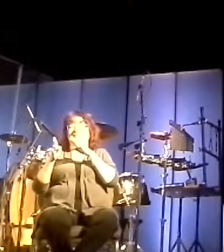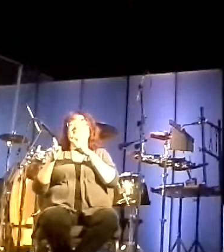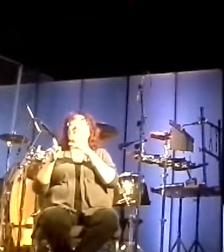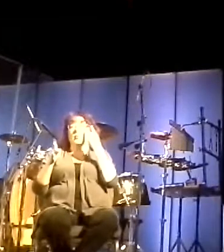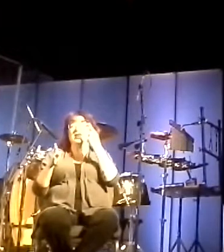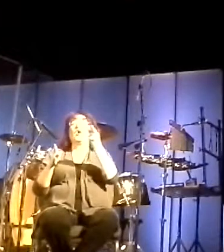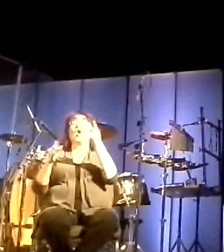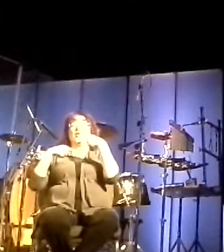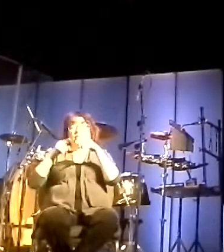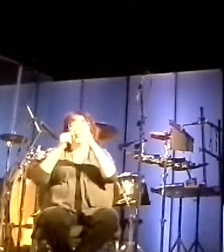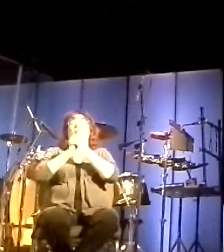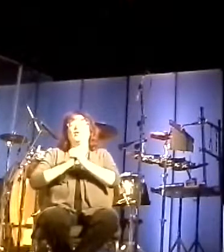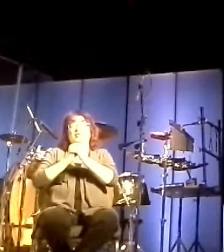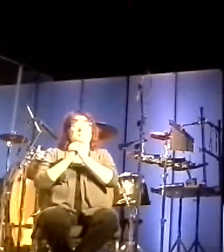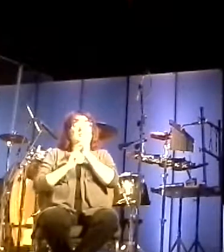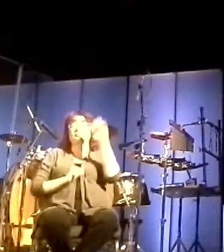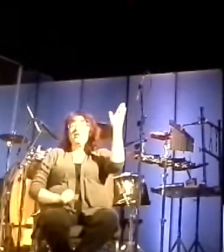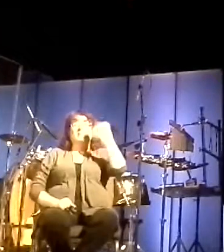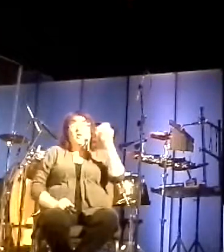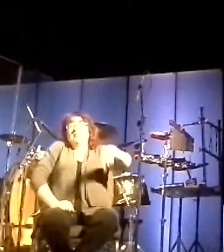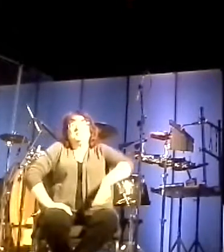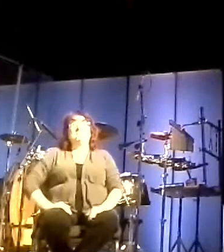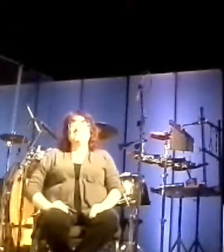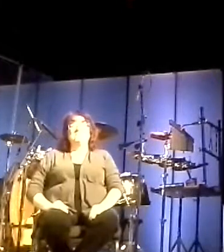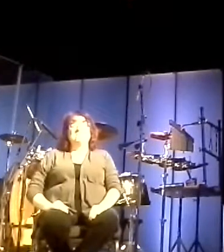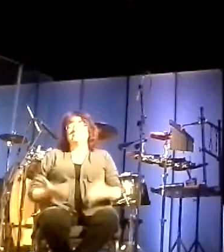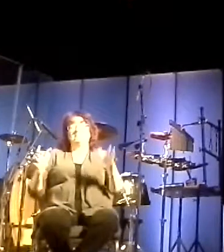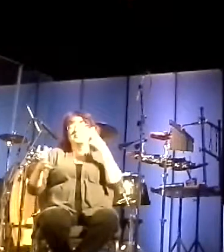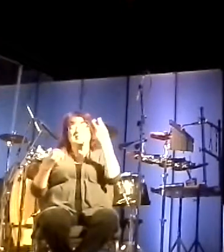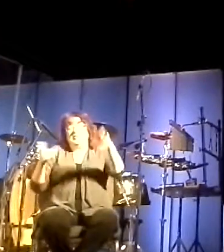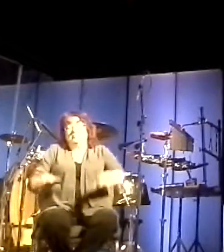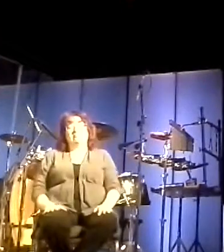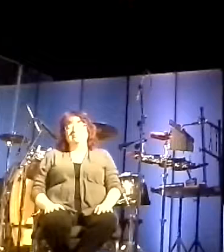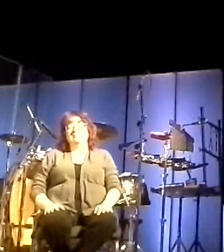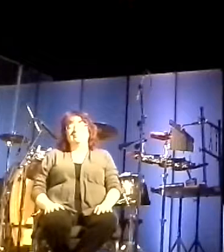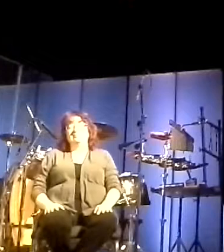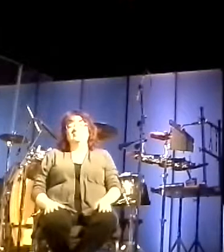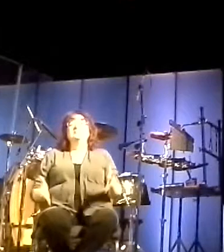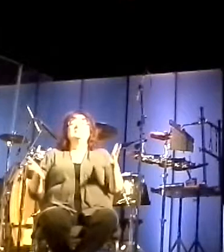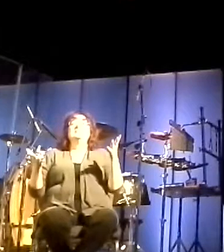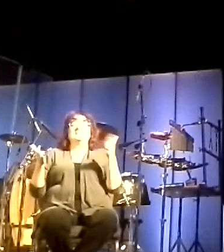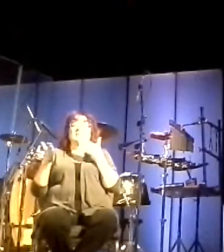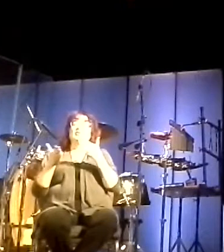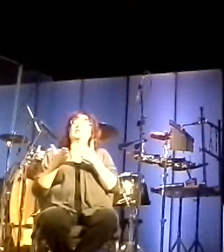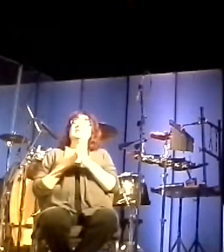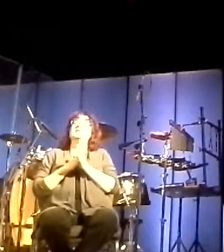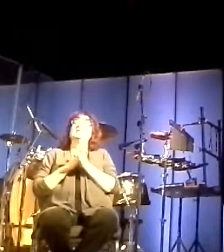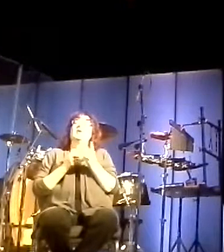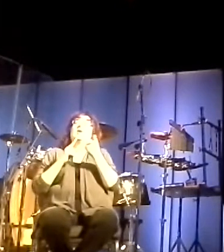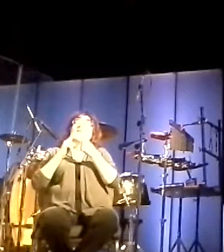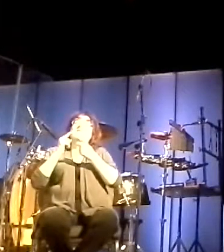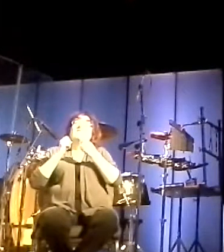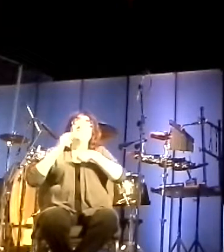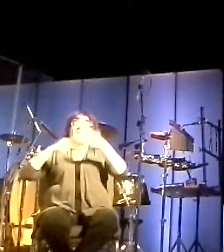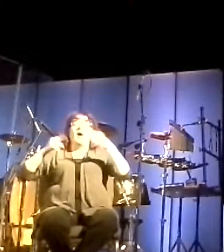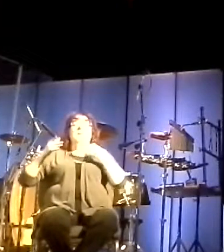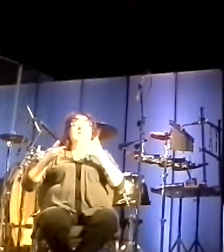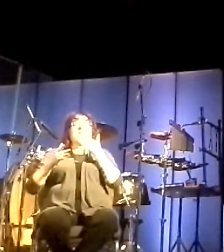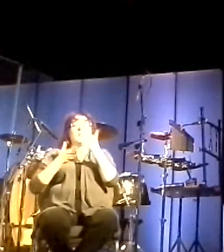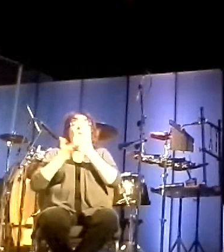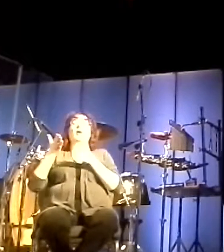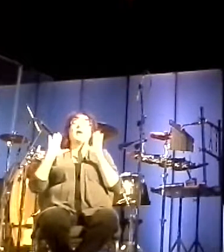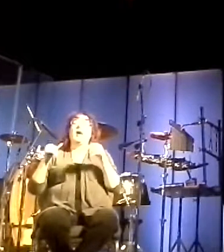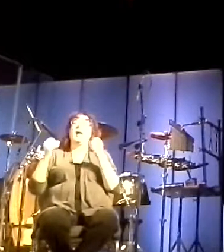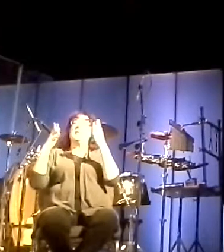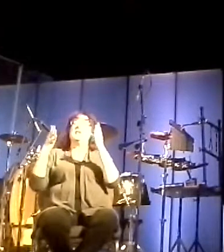Right. You saw you in worship. Yes, no need to raise your hand. All right. We've already seen you today. Okay. It's good stuff. We come from so many. This is my favorite part. How many